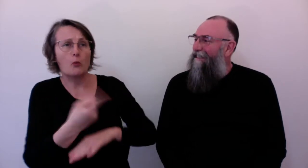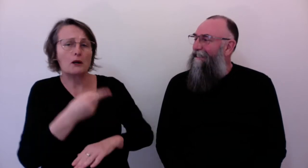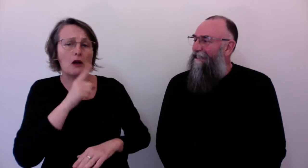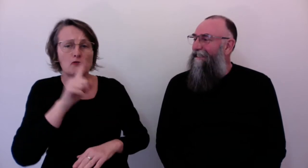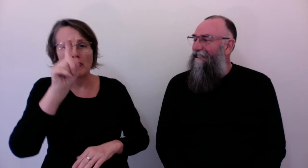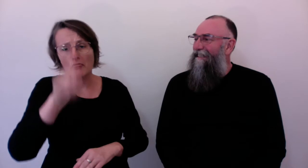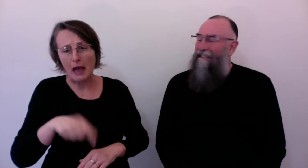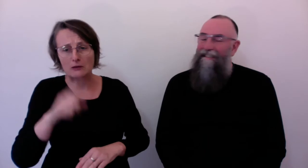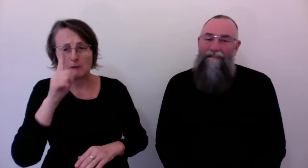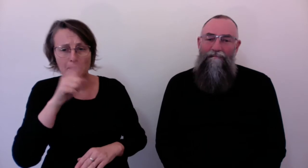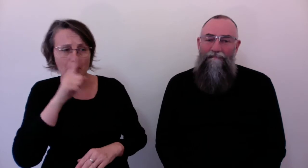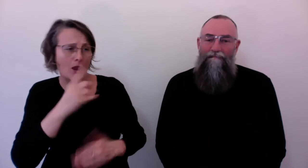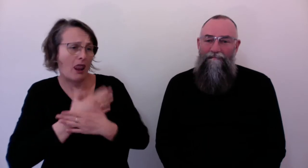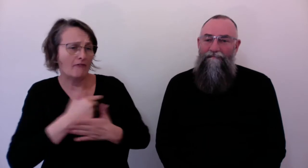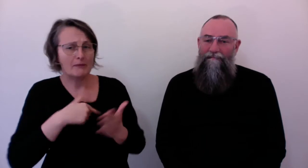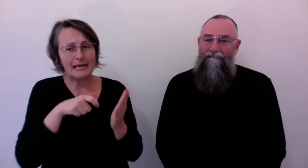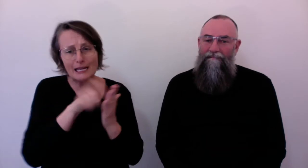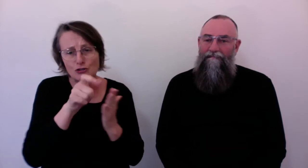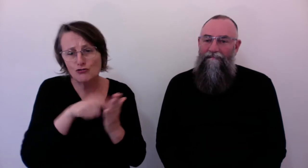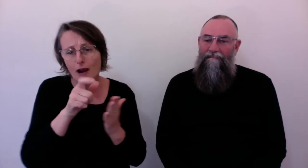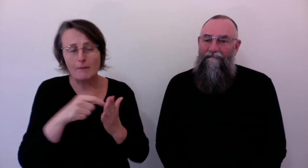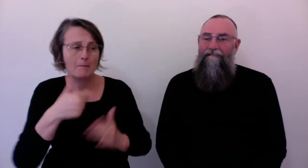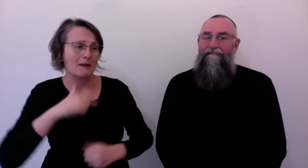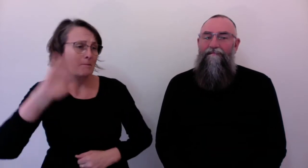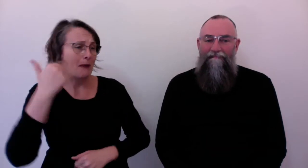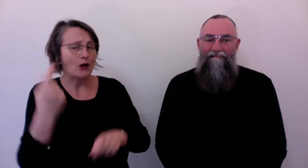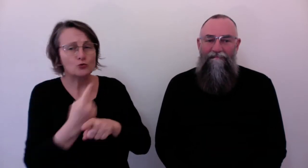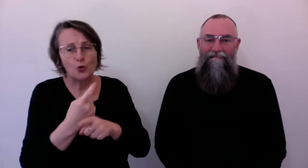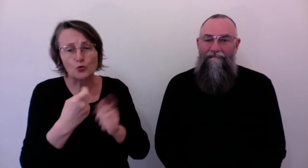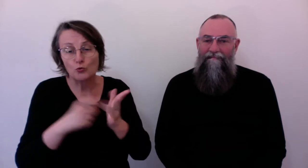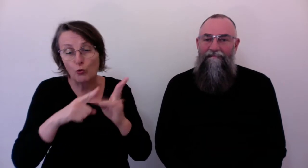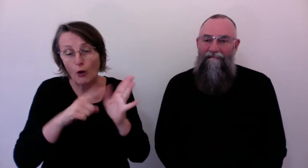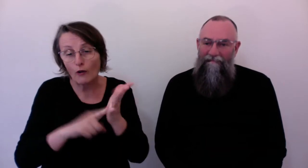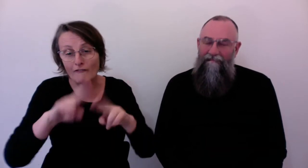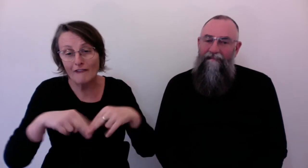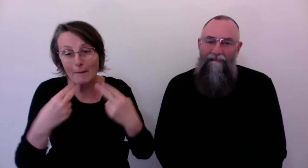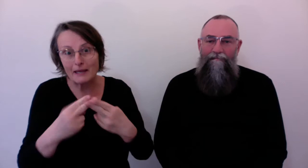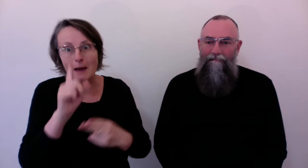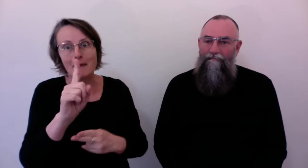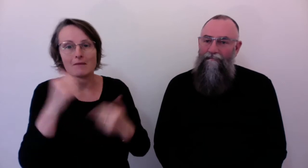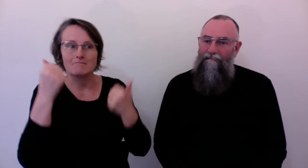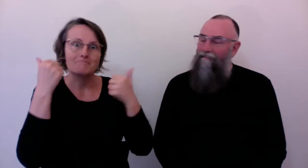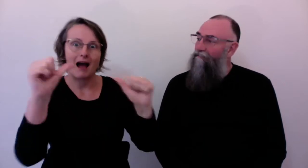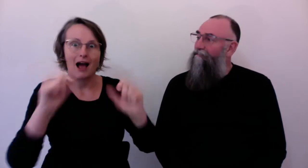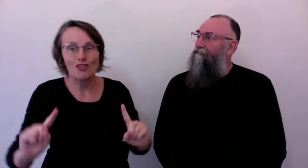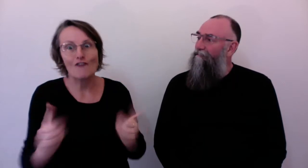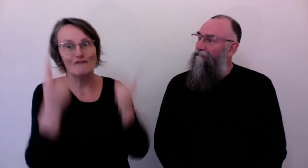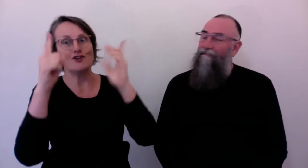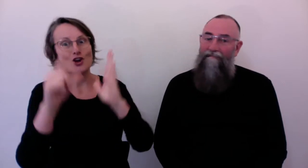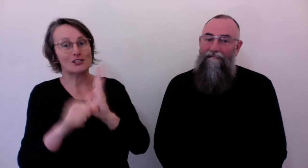your hand up if you've spoken to the Royals. But for the first time, I can finally say this. Put your hand up if